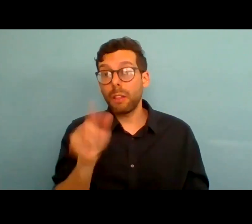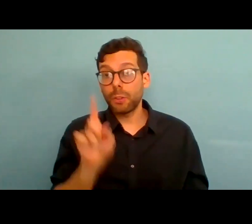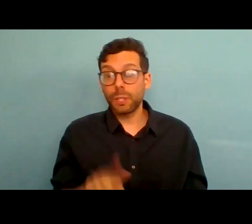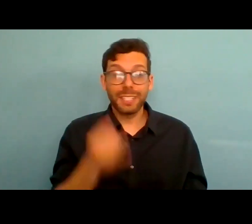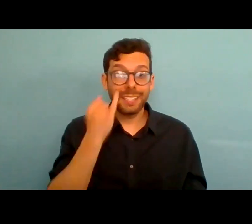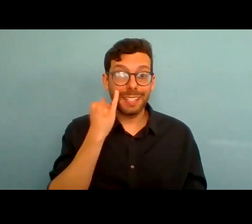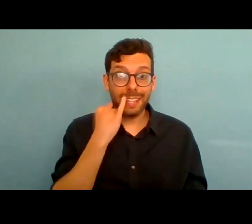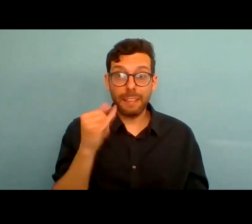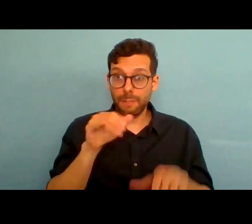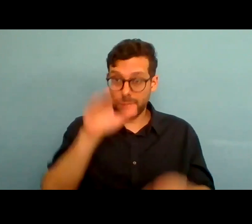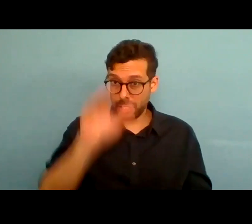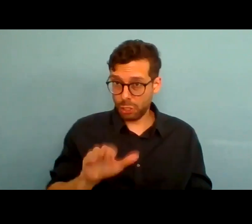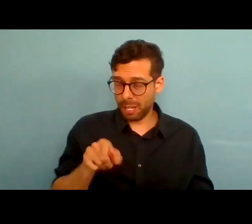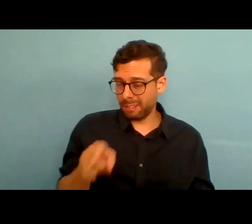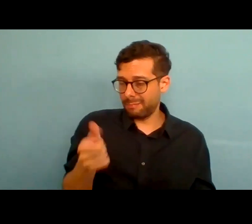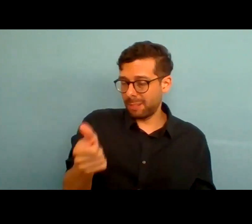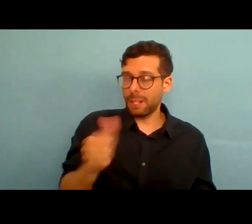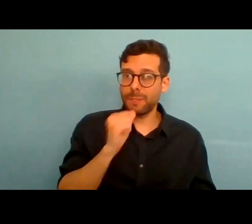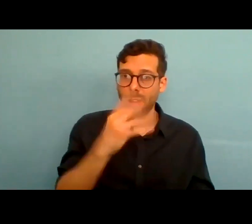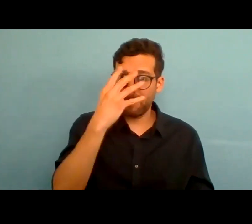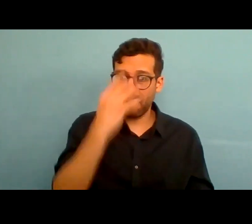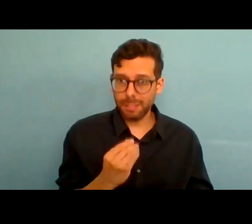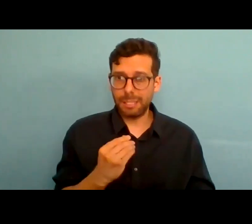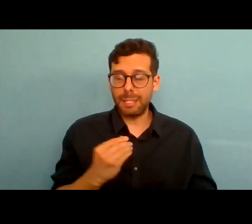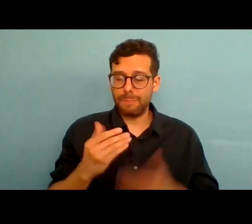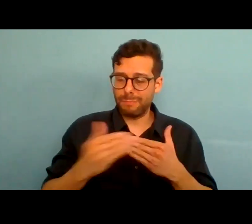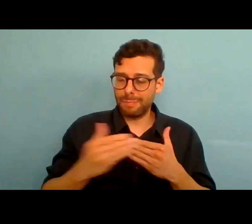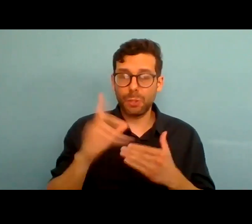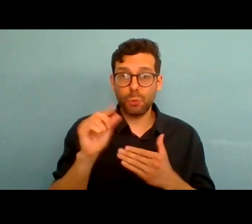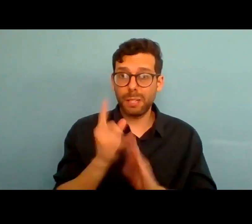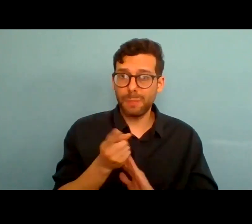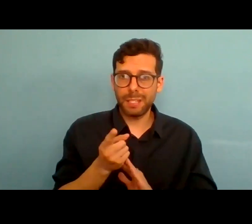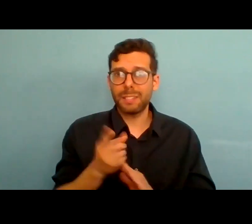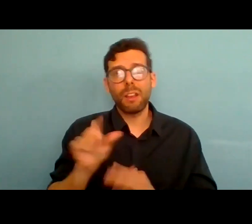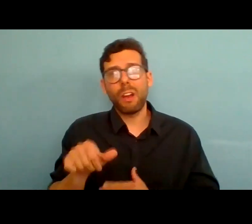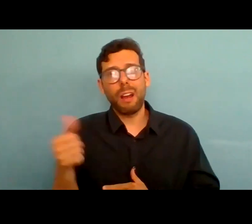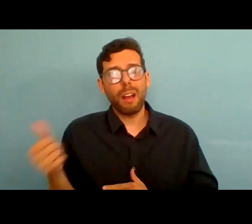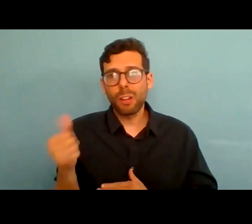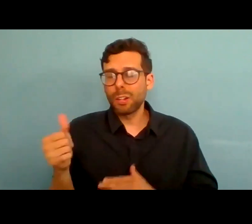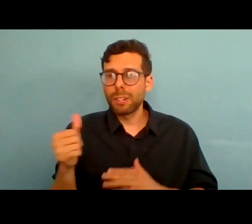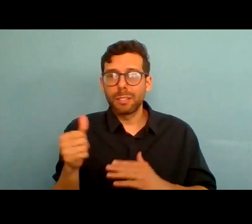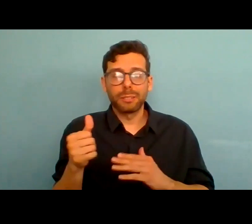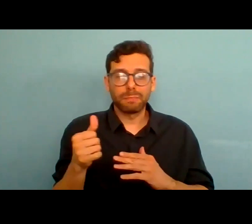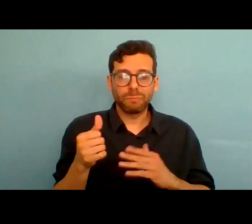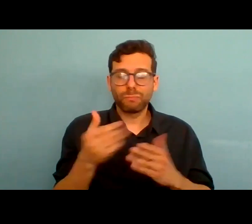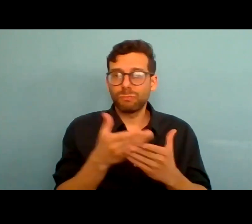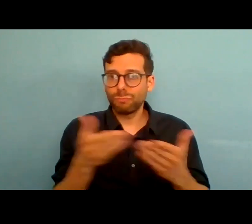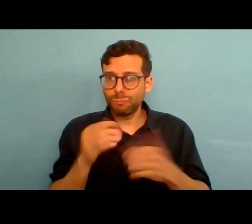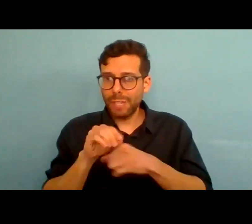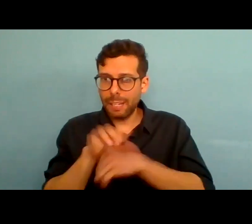20-minute span, what are some other areas we could look at with the child? So great question as well. And so again, I think it's really looking